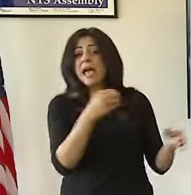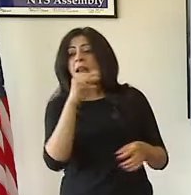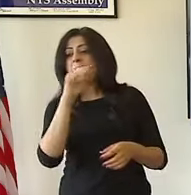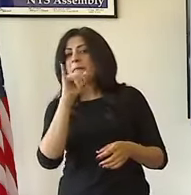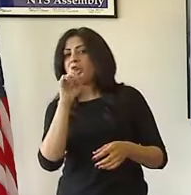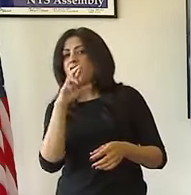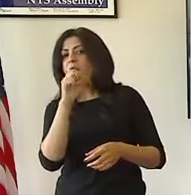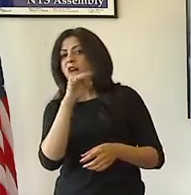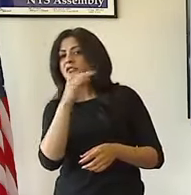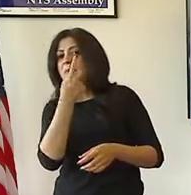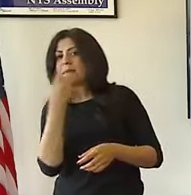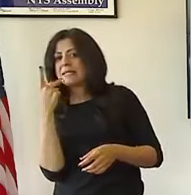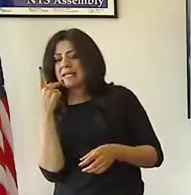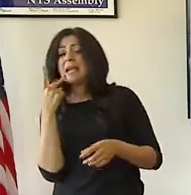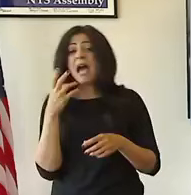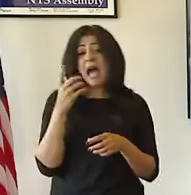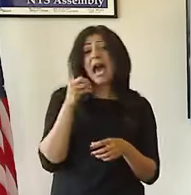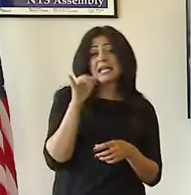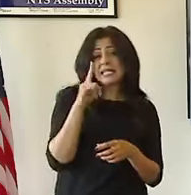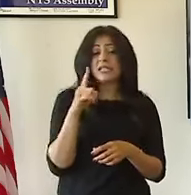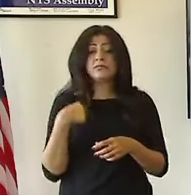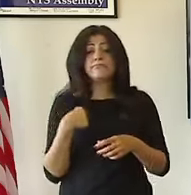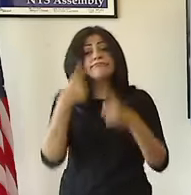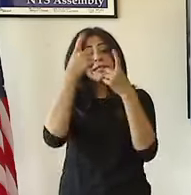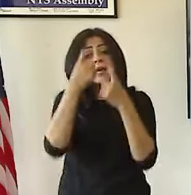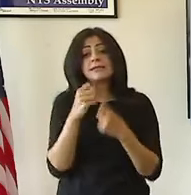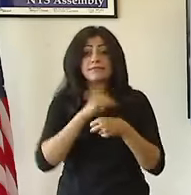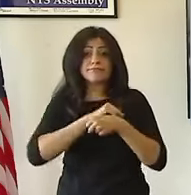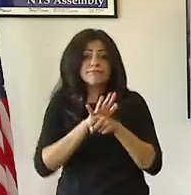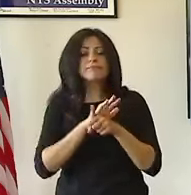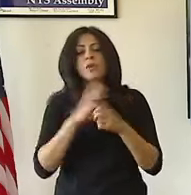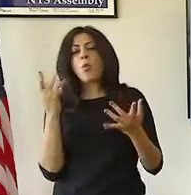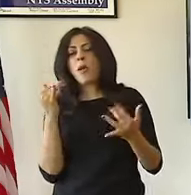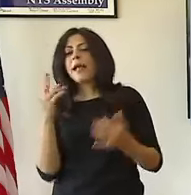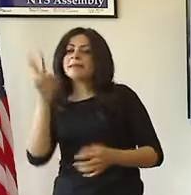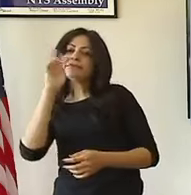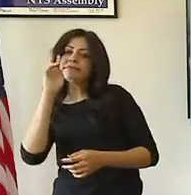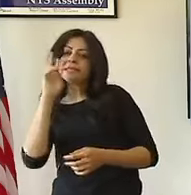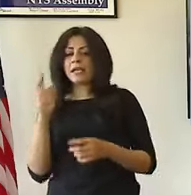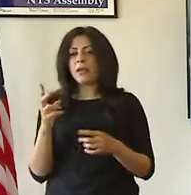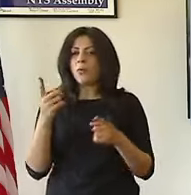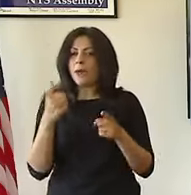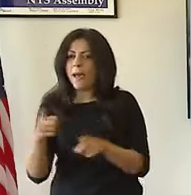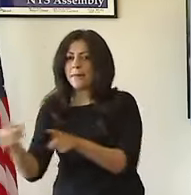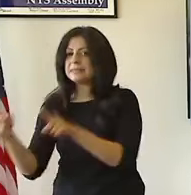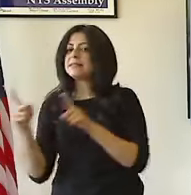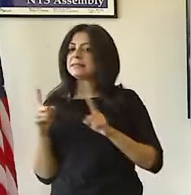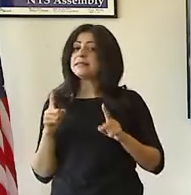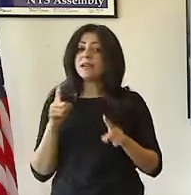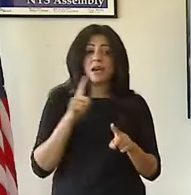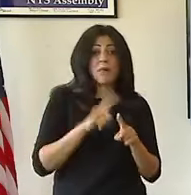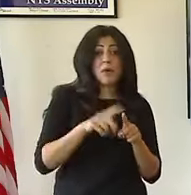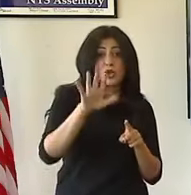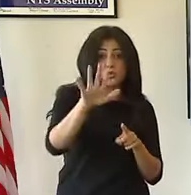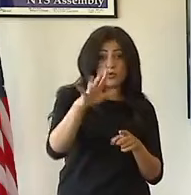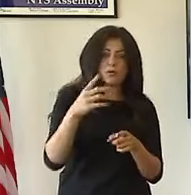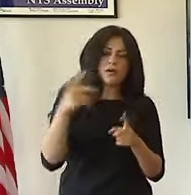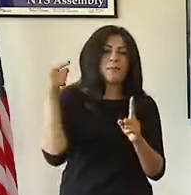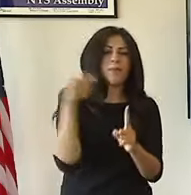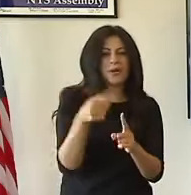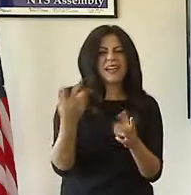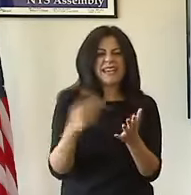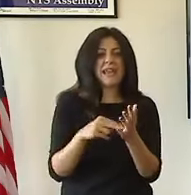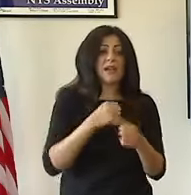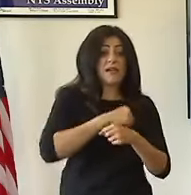I did take a COVID-19 test, and we'll await those results. But to your point, again, new positives